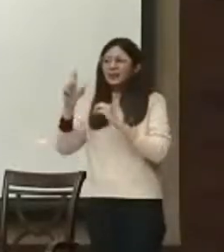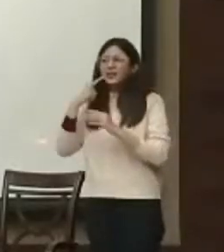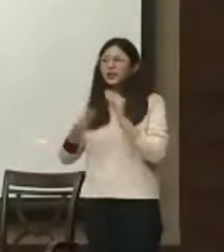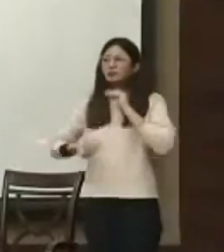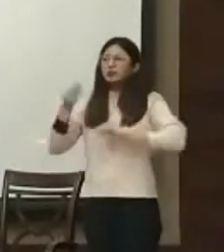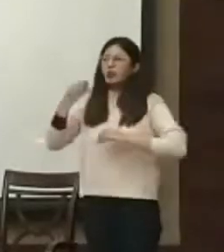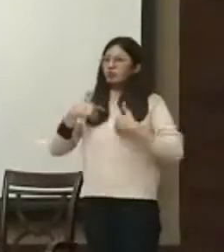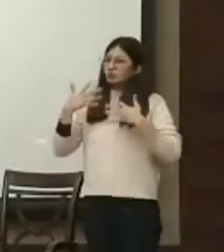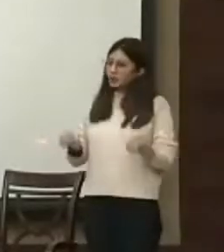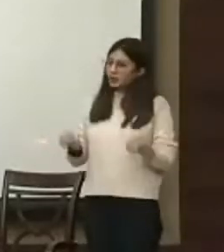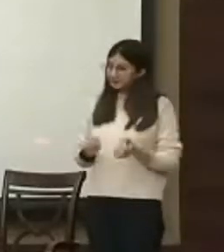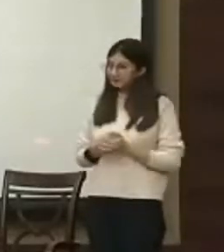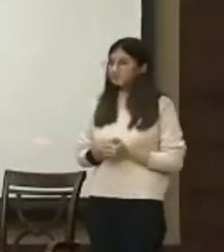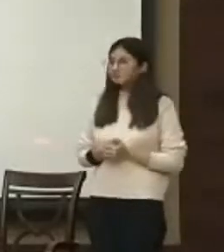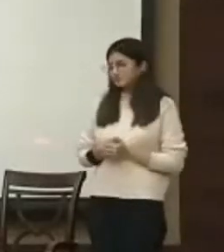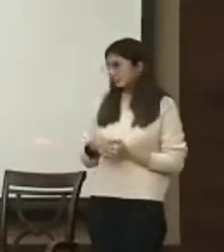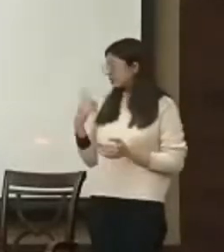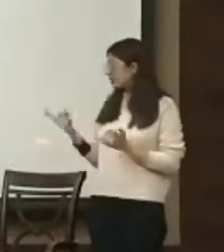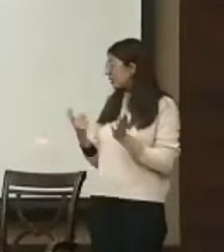Rahul?